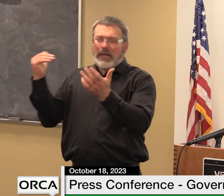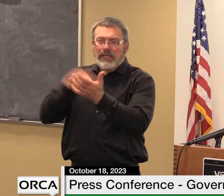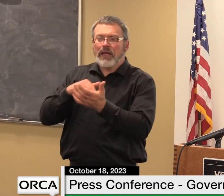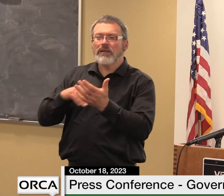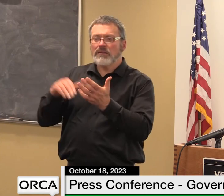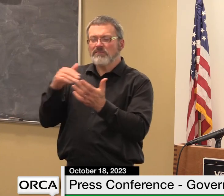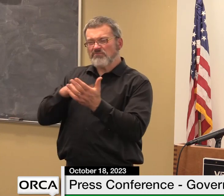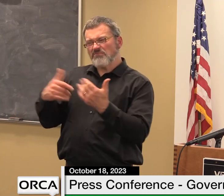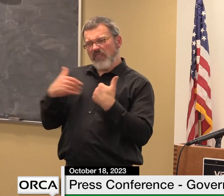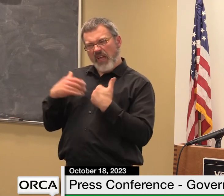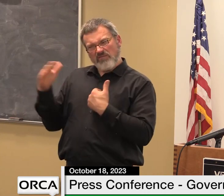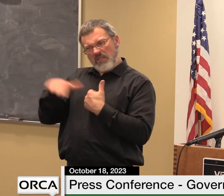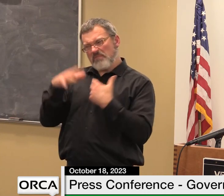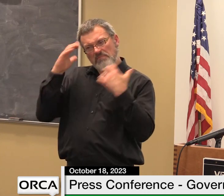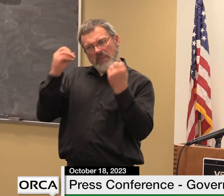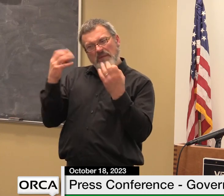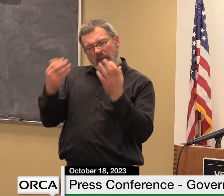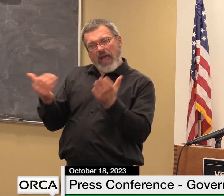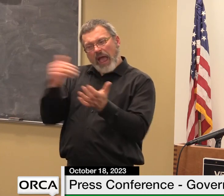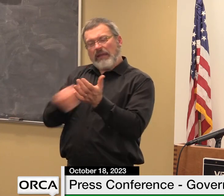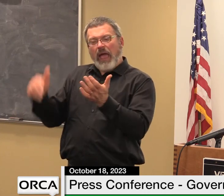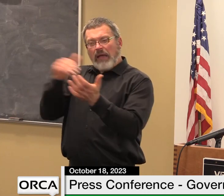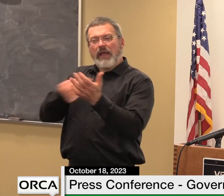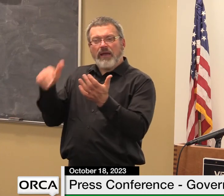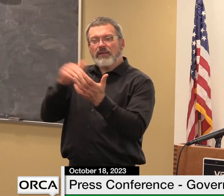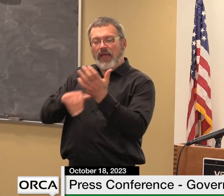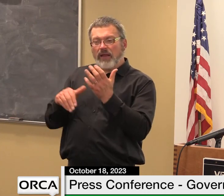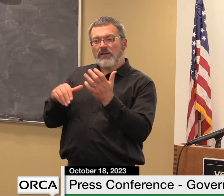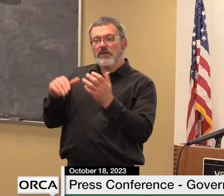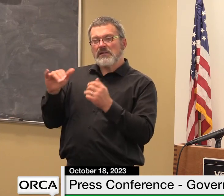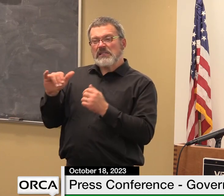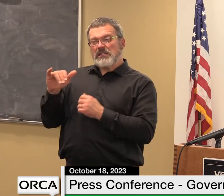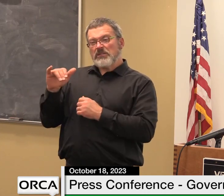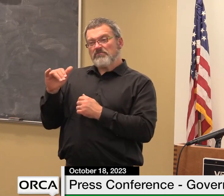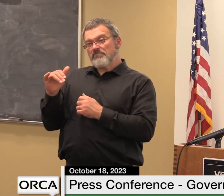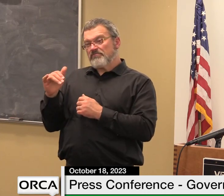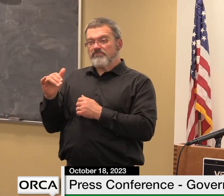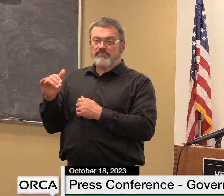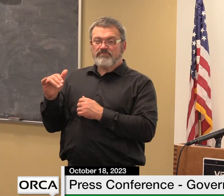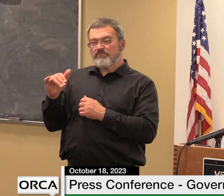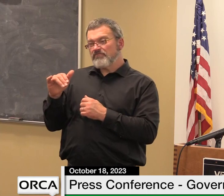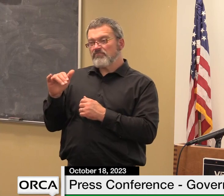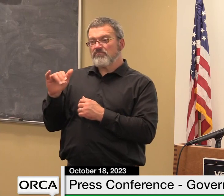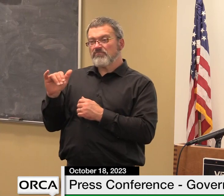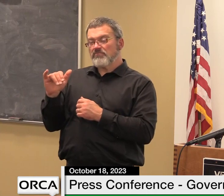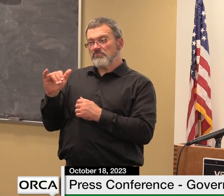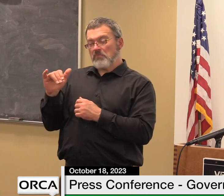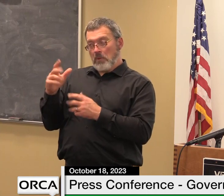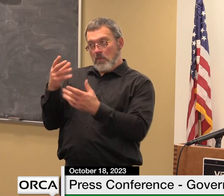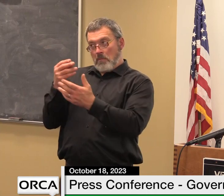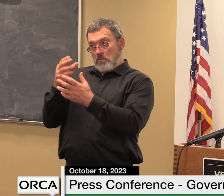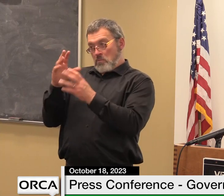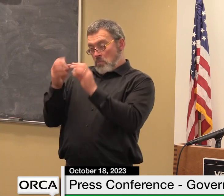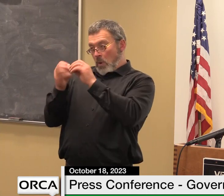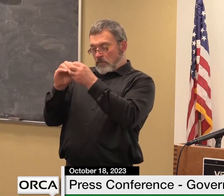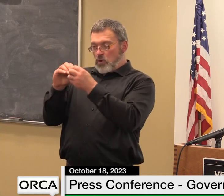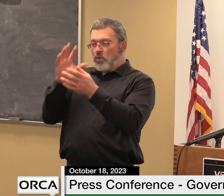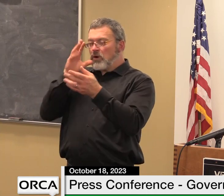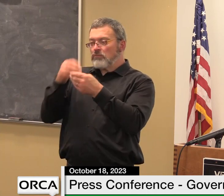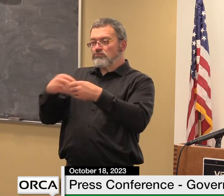He's talking about having some kind of forum, I think, in early November. I'm just curious, you've got a Democratic mayor in a